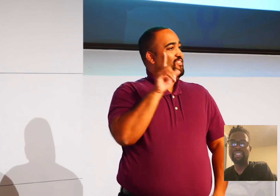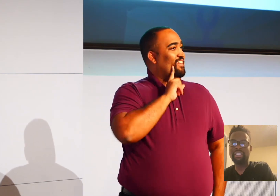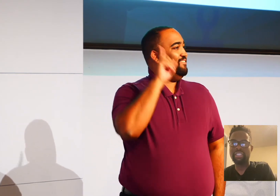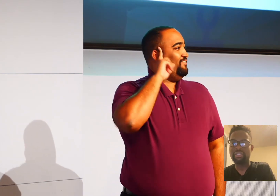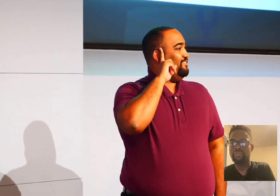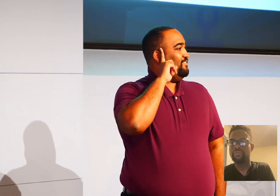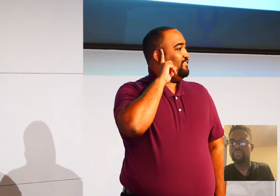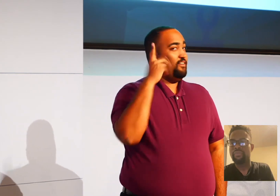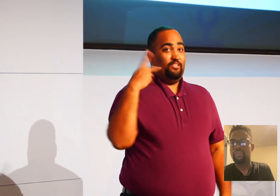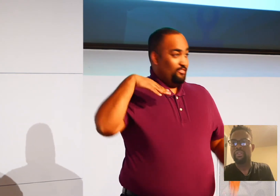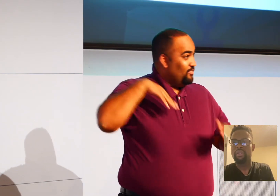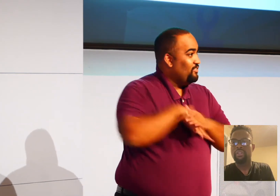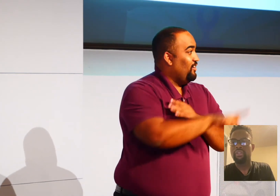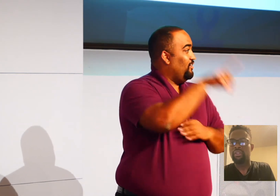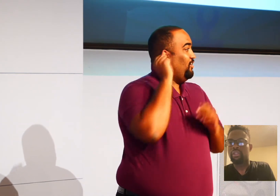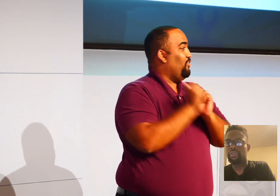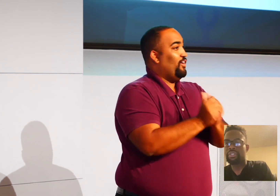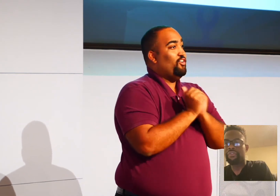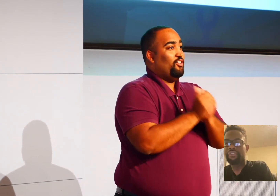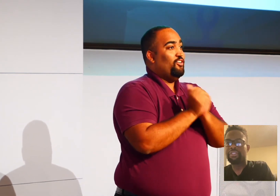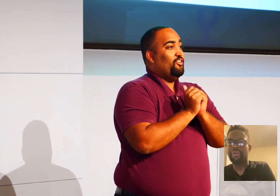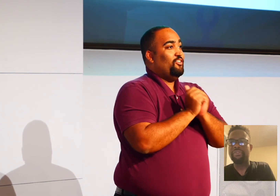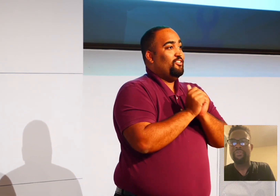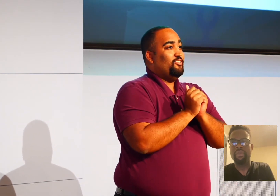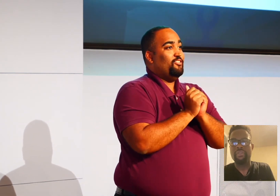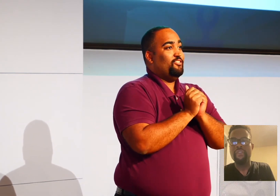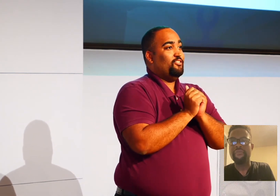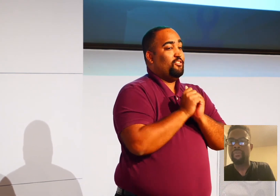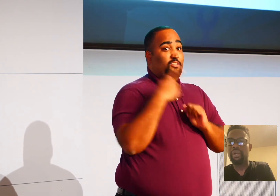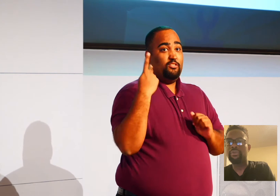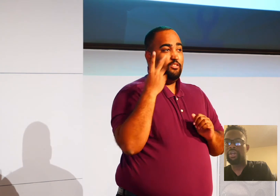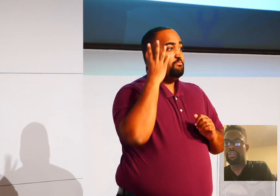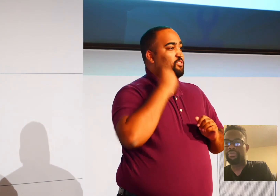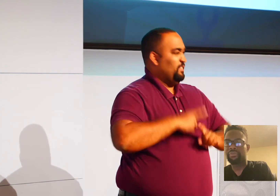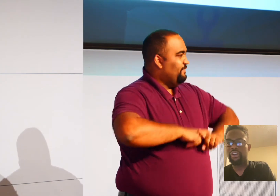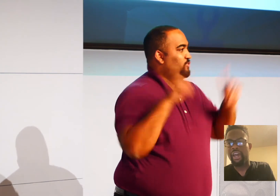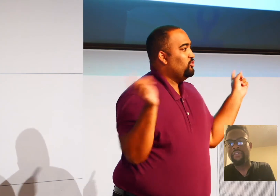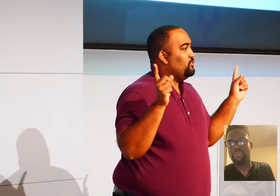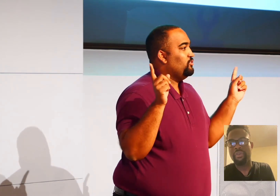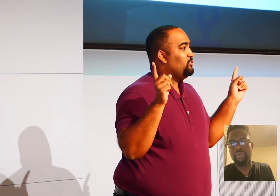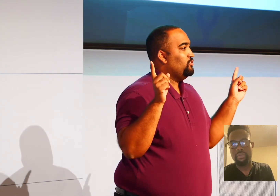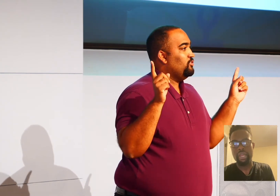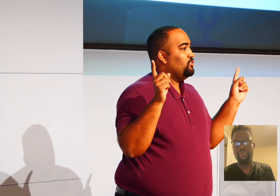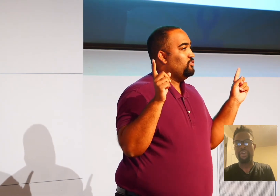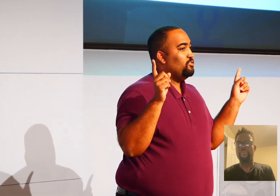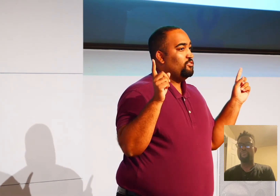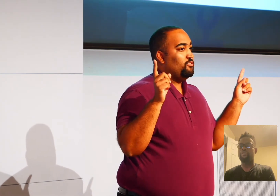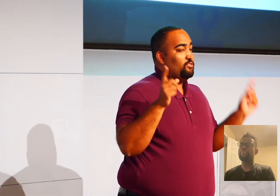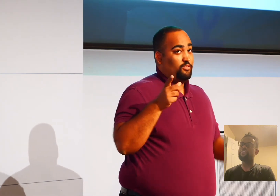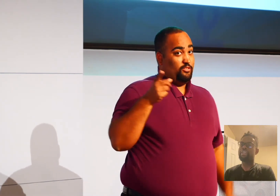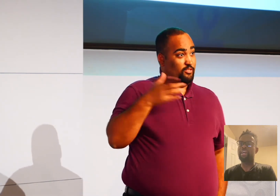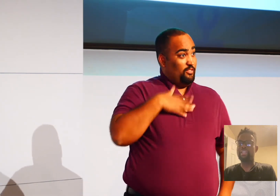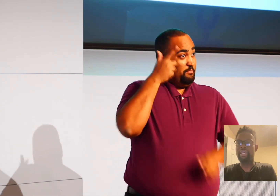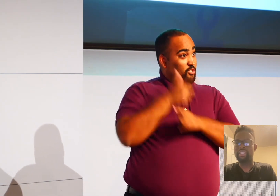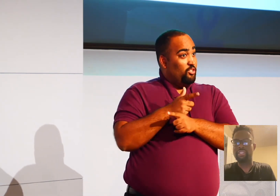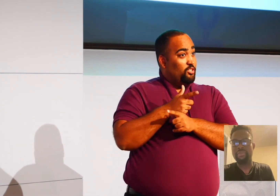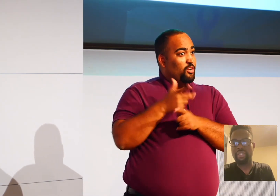identity. It was a different experience for me, even for my own brother. Oh yeah, I have a twin brother, by the way. We both got to Gallaudet at the same time,